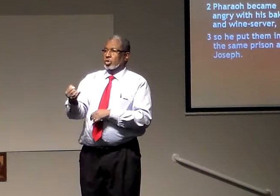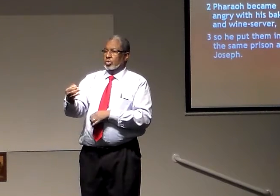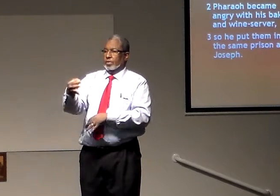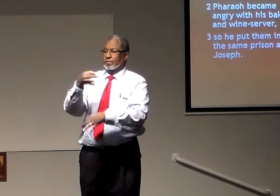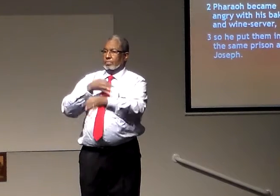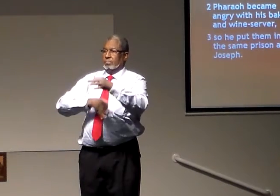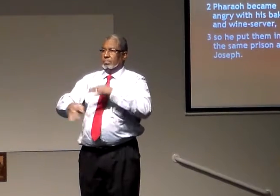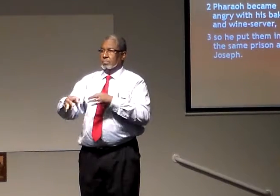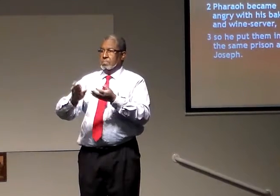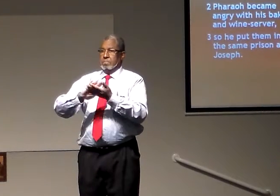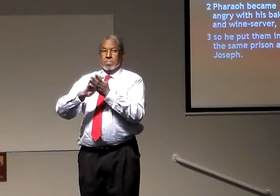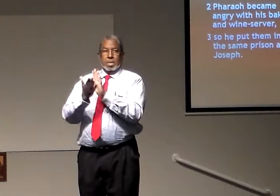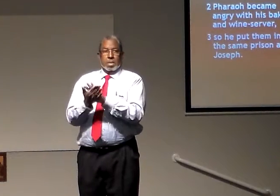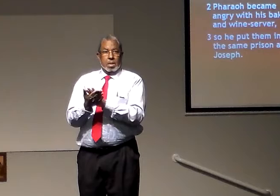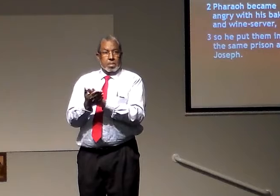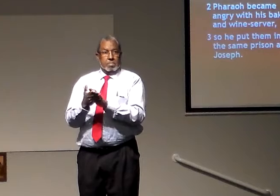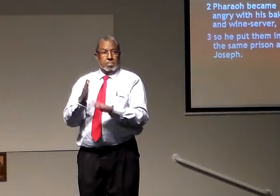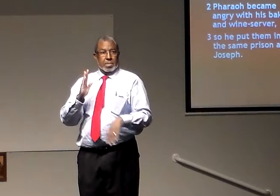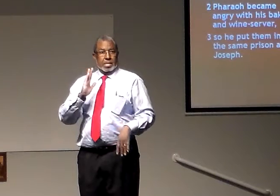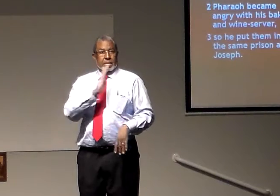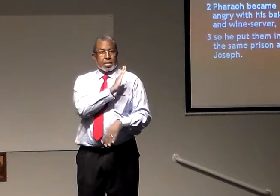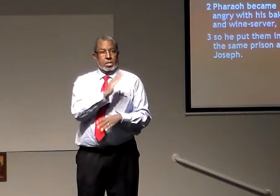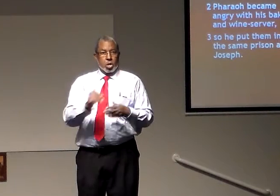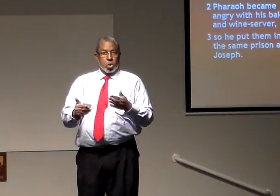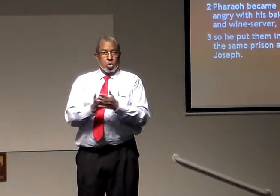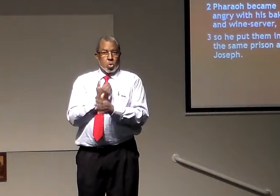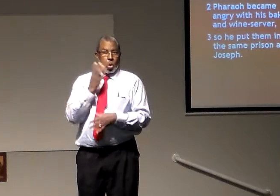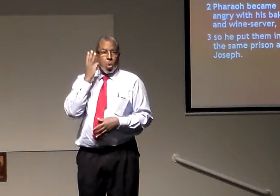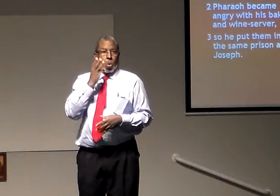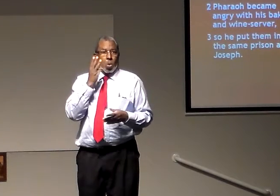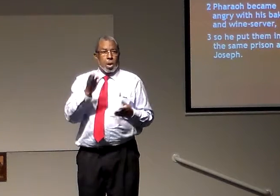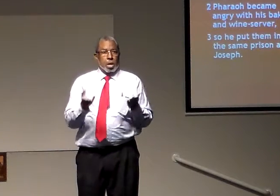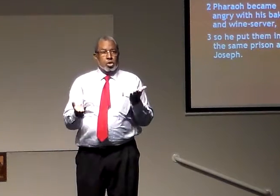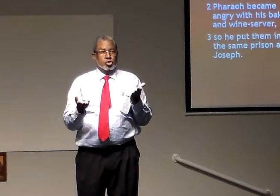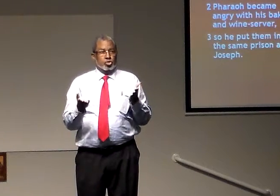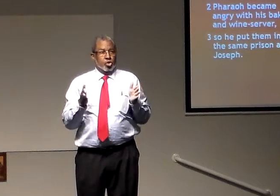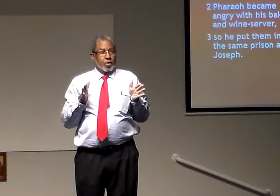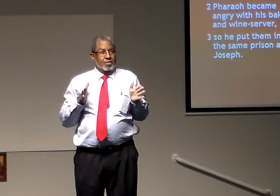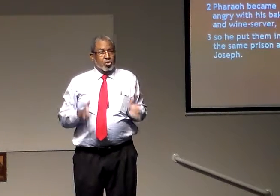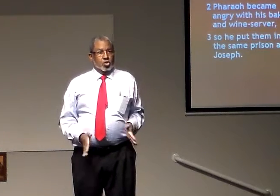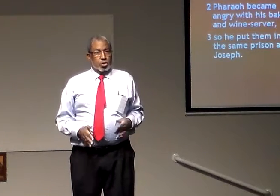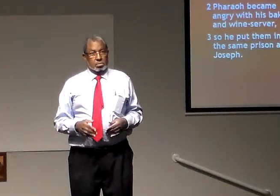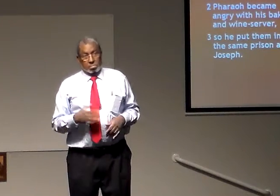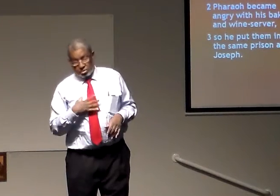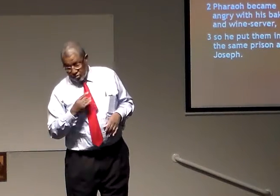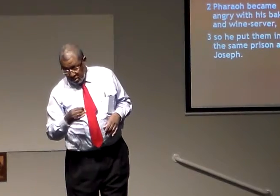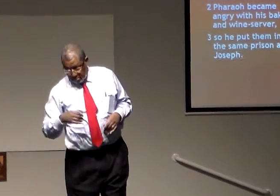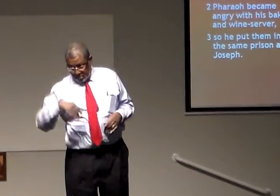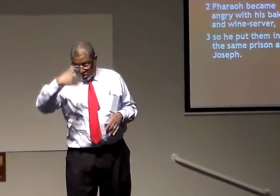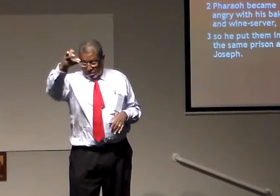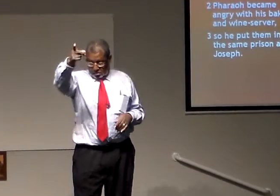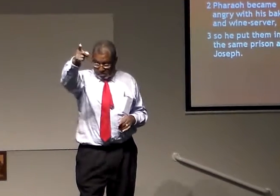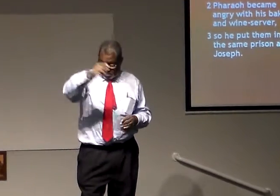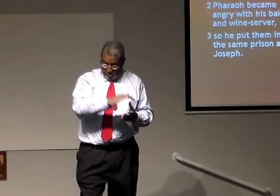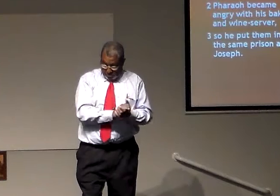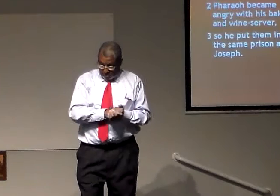He liked to pick Joseph instead to become his new wine server. Very interesting.